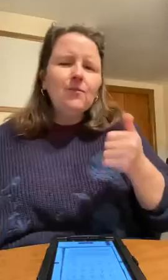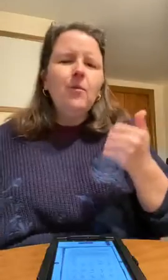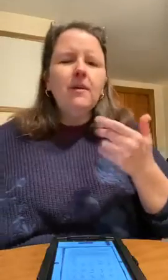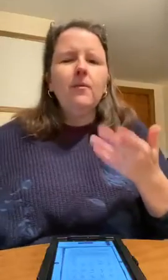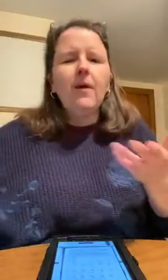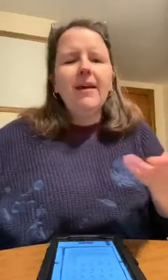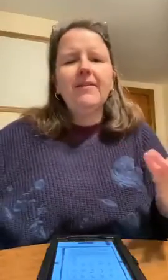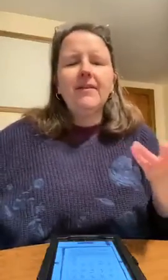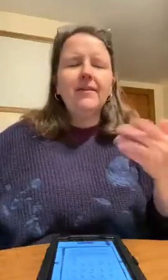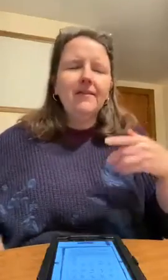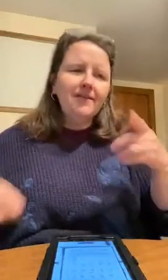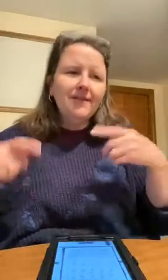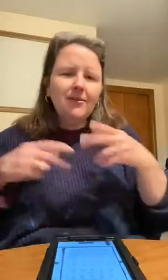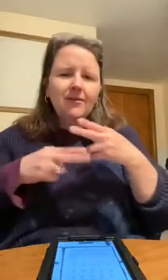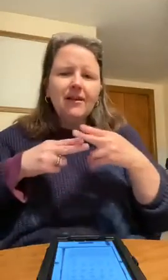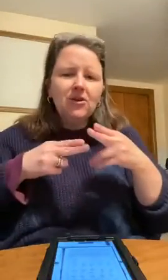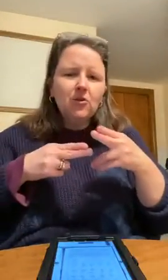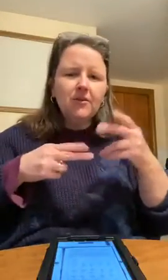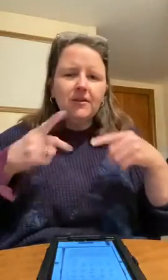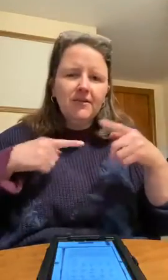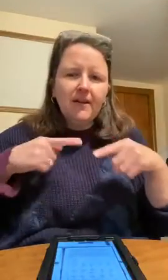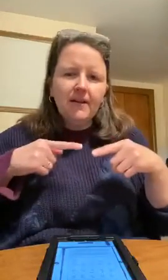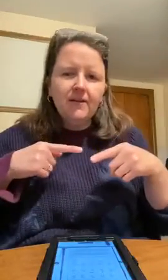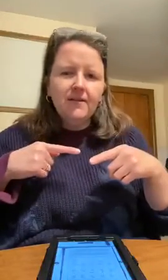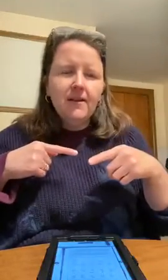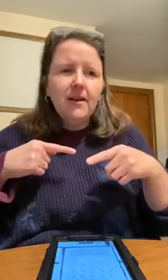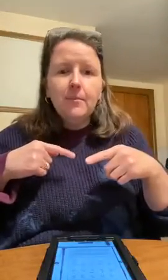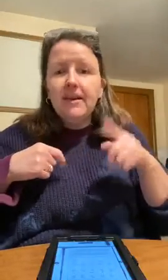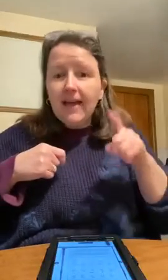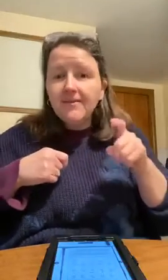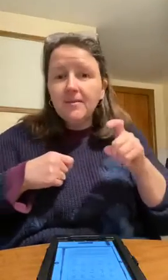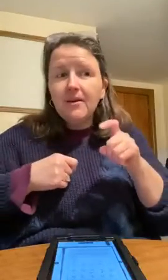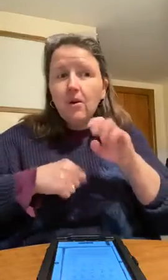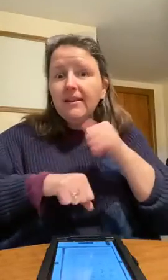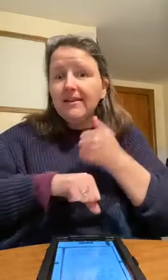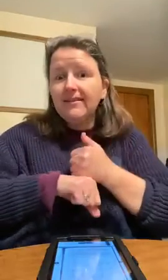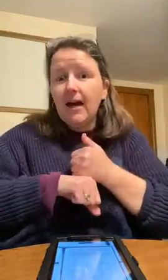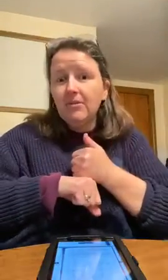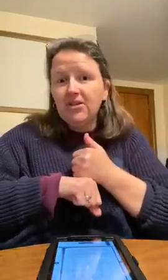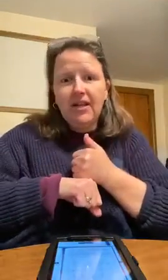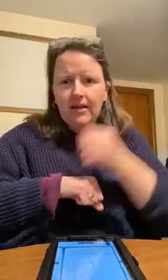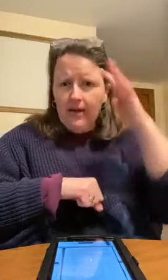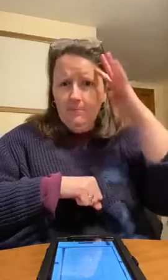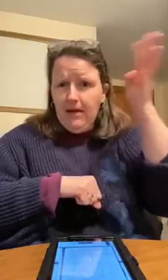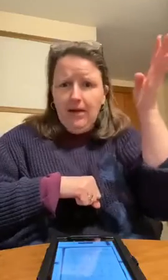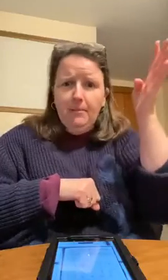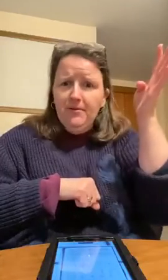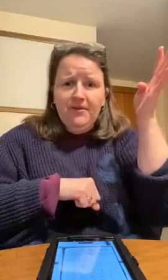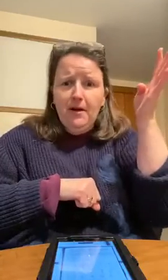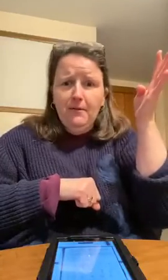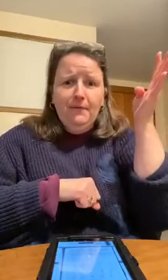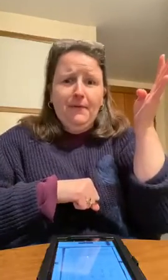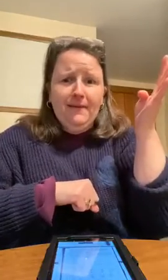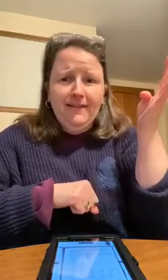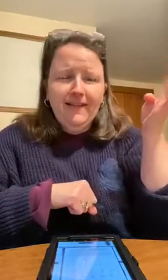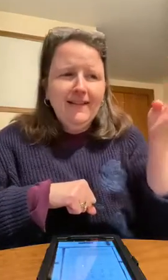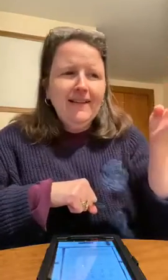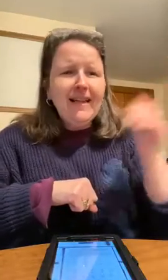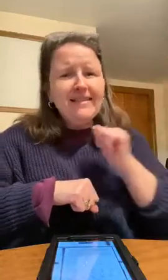the ways that you can kind of shortcut a sign, but it has to be already established. You can't like make it up yourself. It's not a